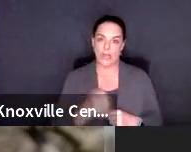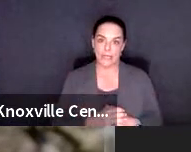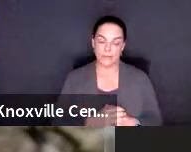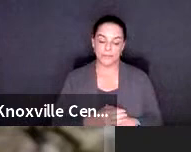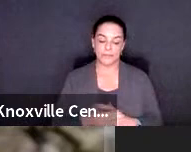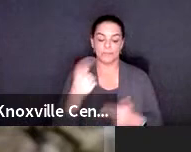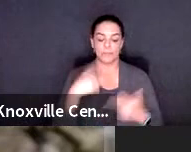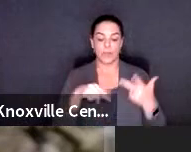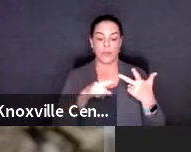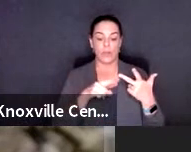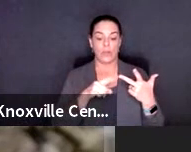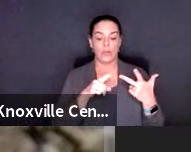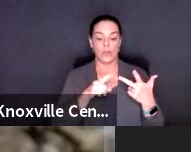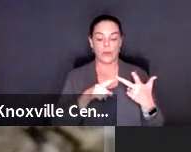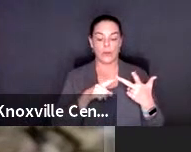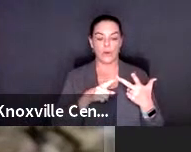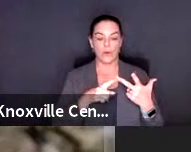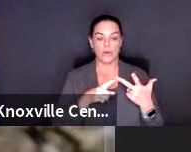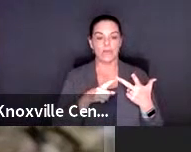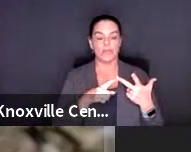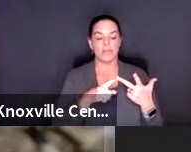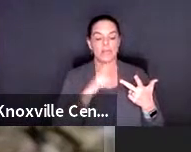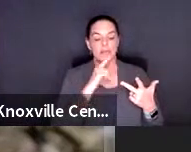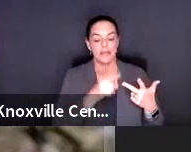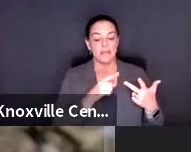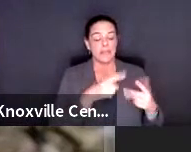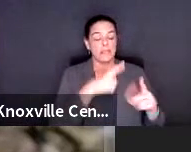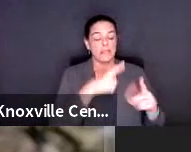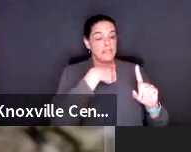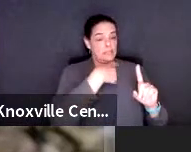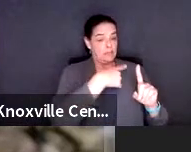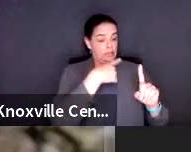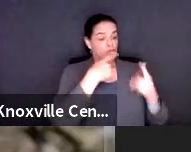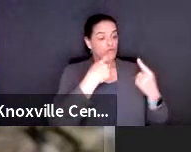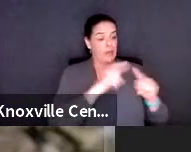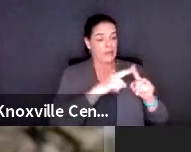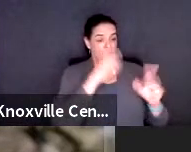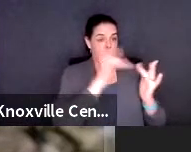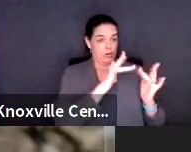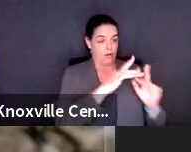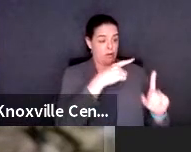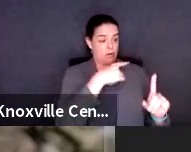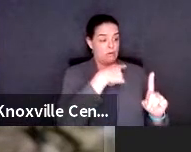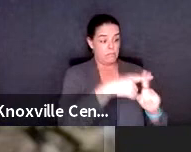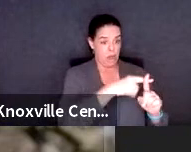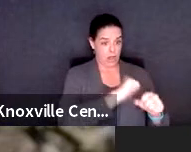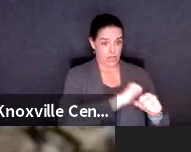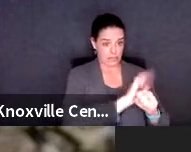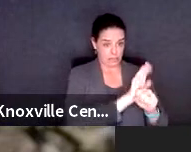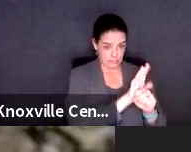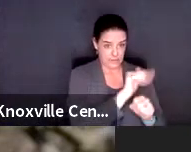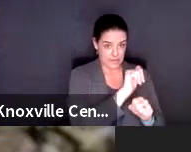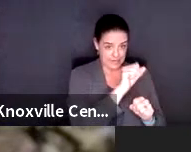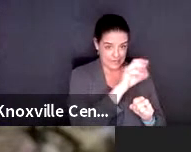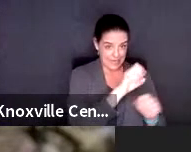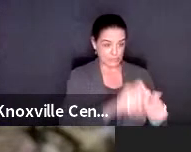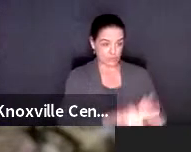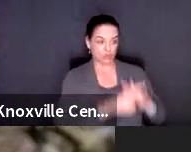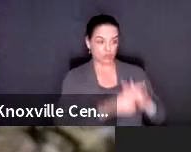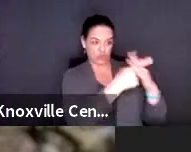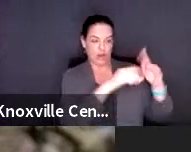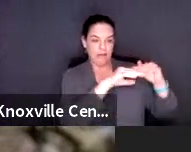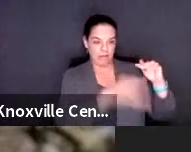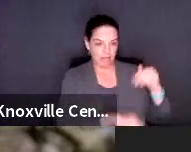Our third benchmark, sustained or increased public health capability. For this benchmark, we aim to initiate investigations for